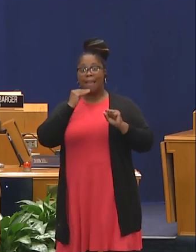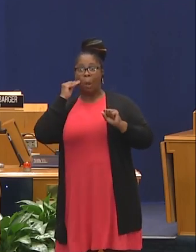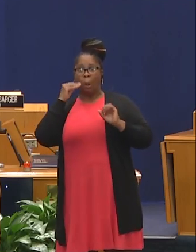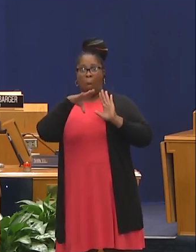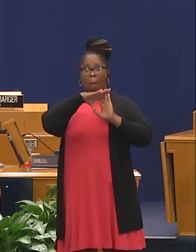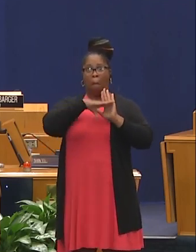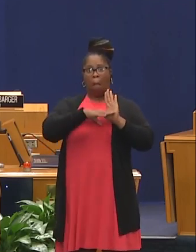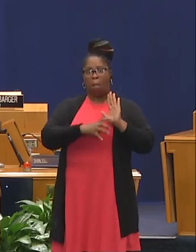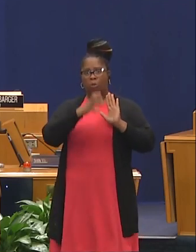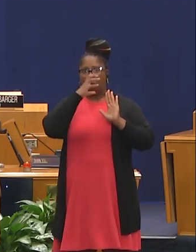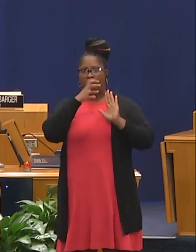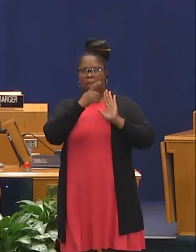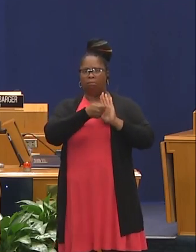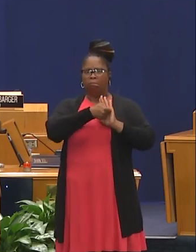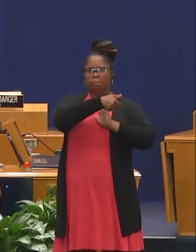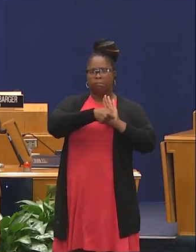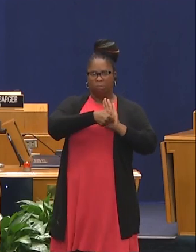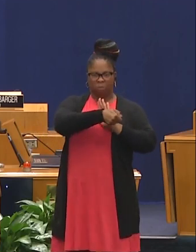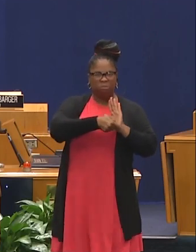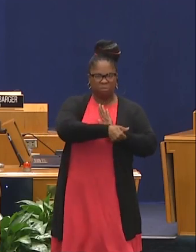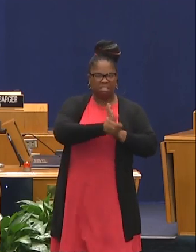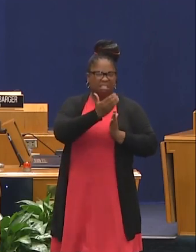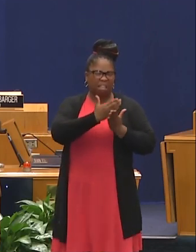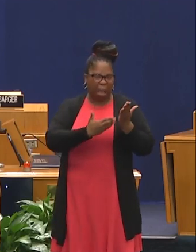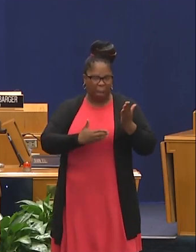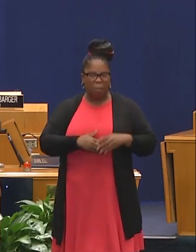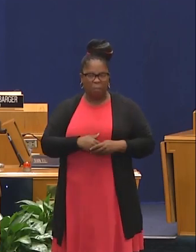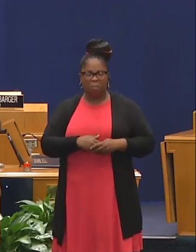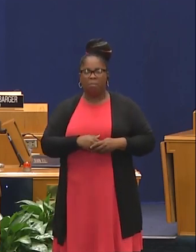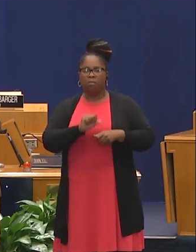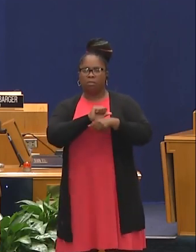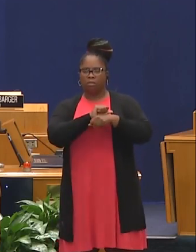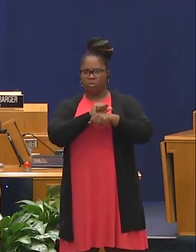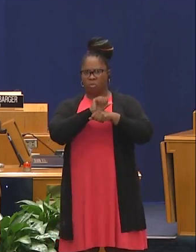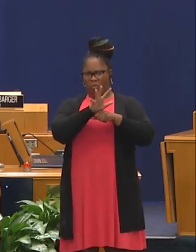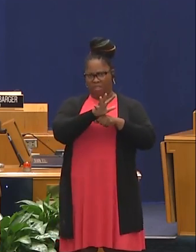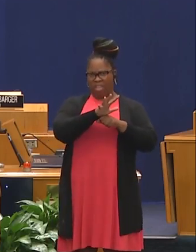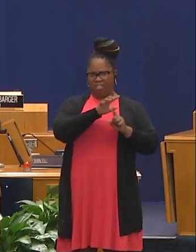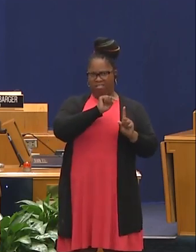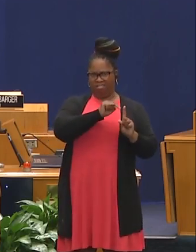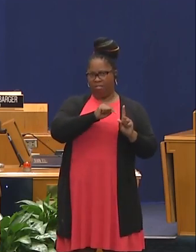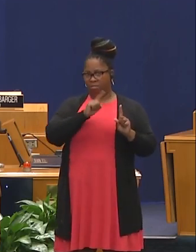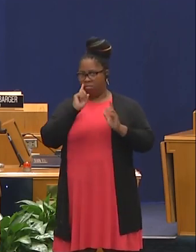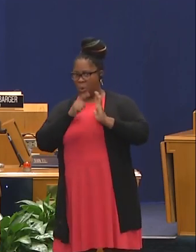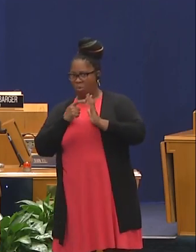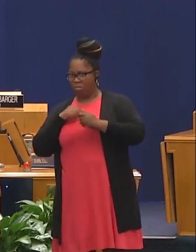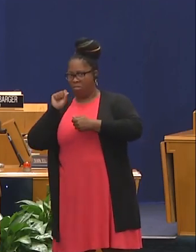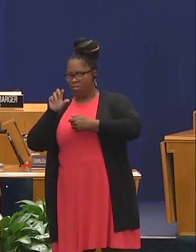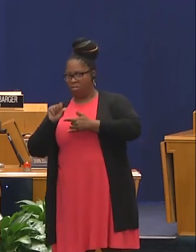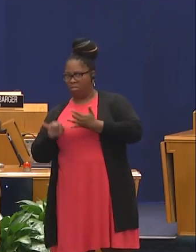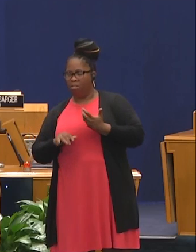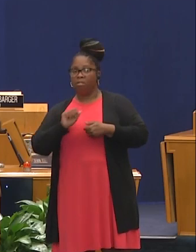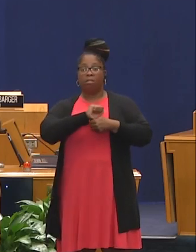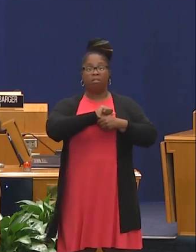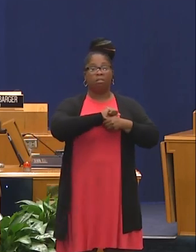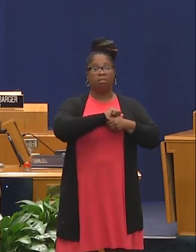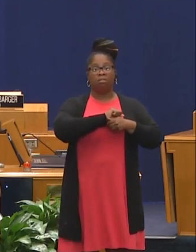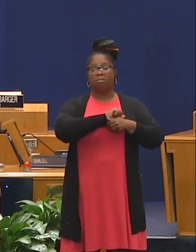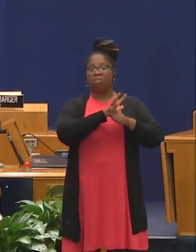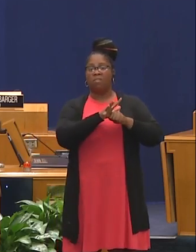restrictions. COVID-19, as you note from all the numbers I report, has spread across our entire